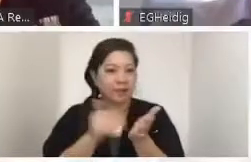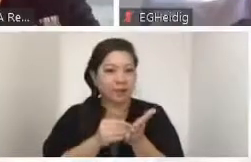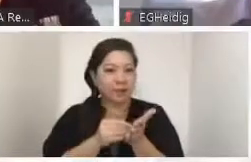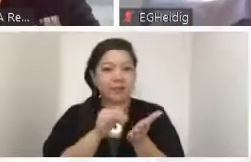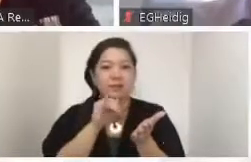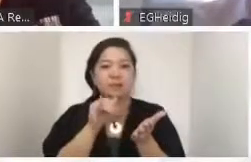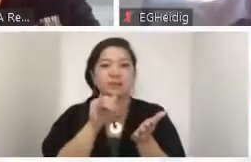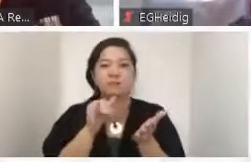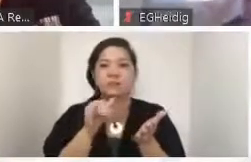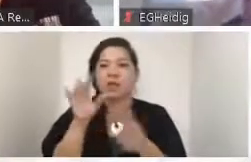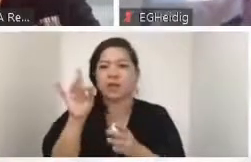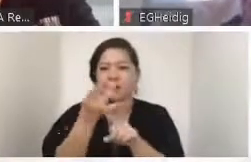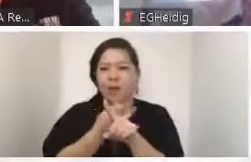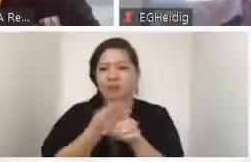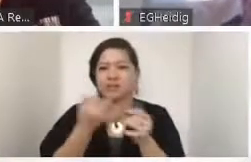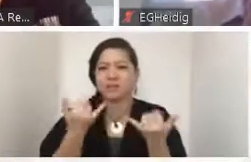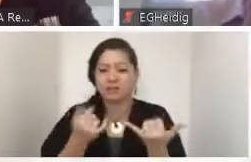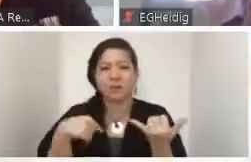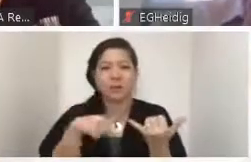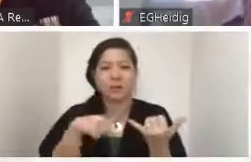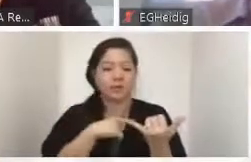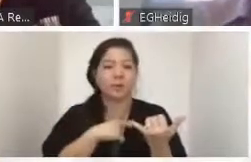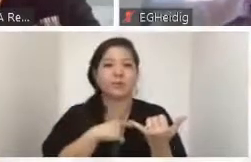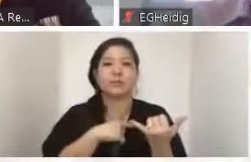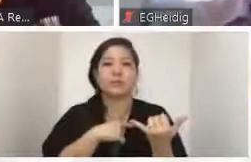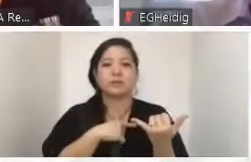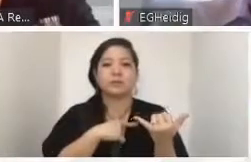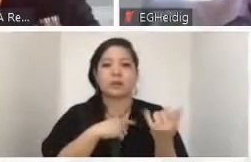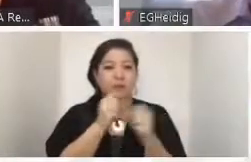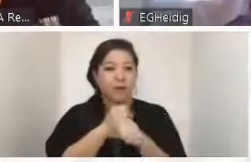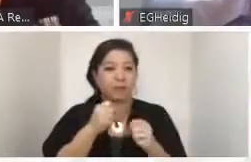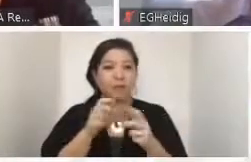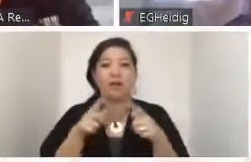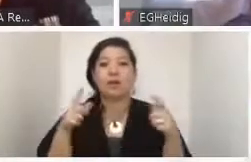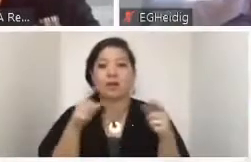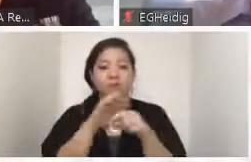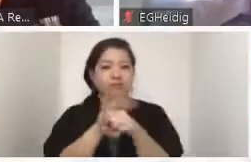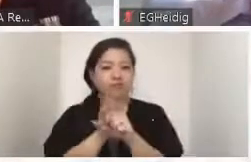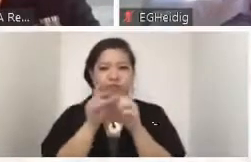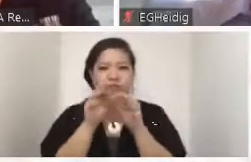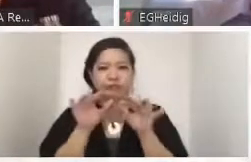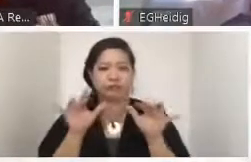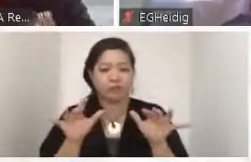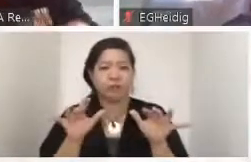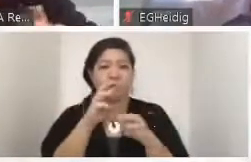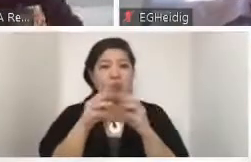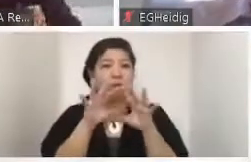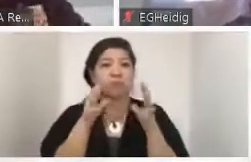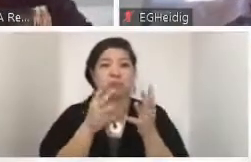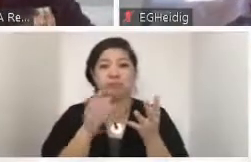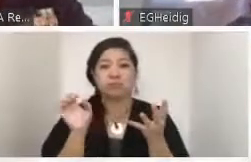been 8 months now that we've been battling the largest public health crisis in the world,